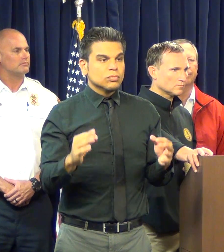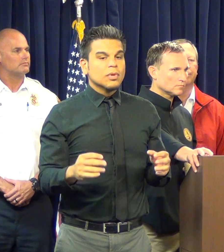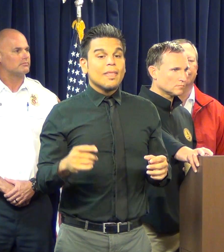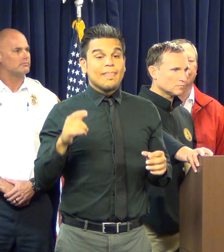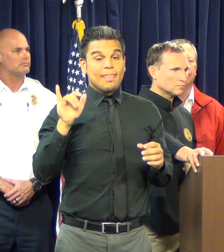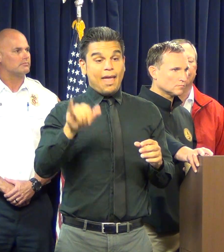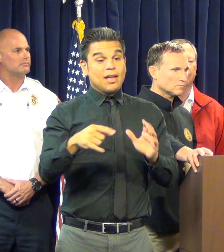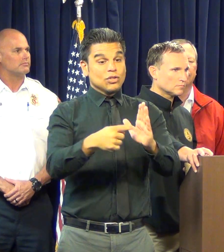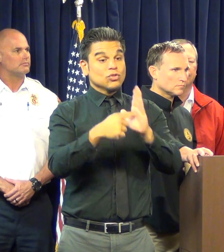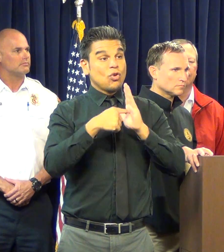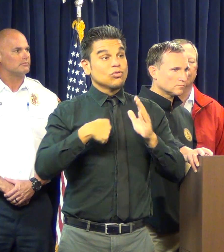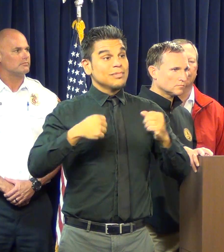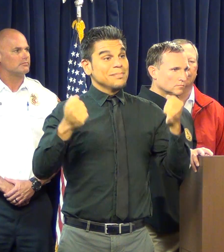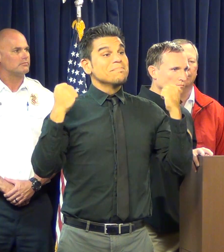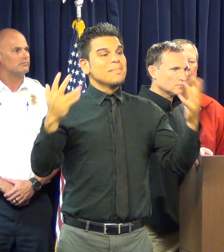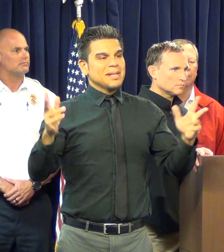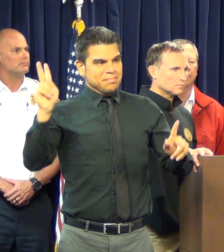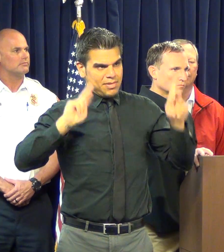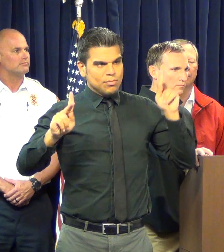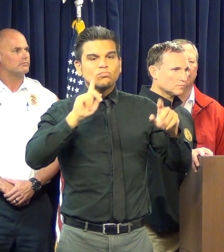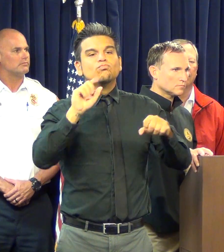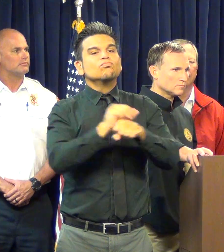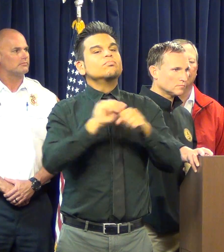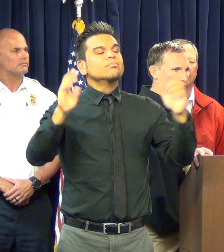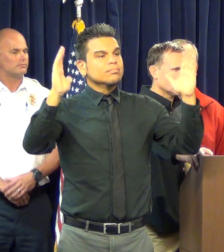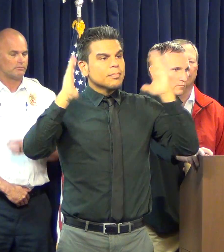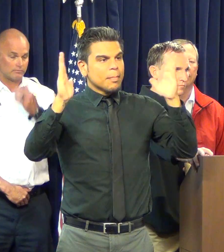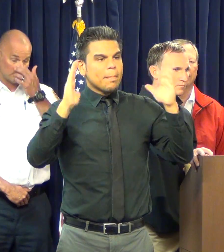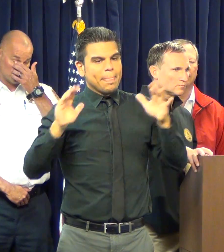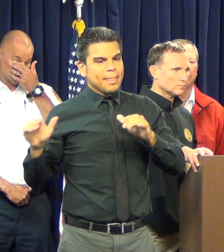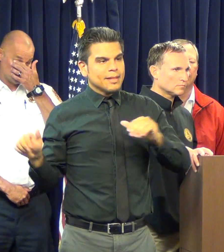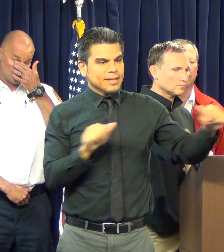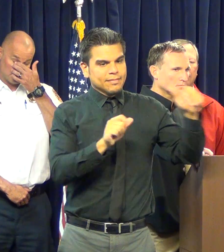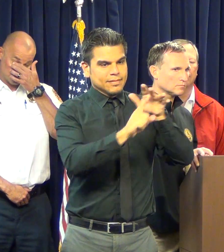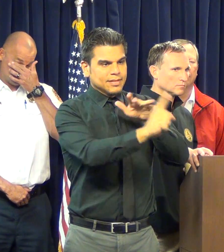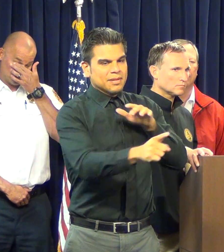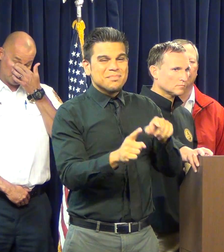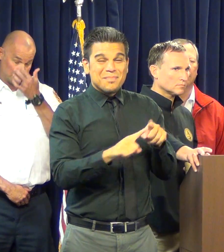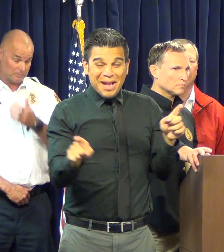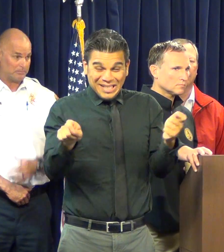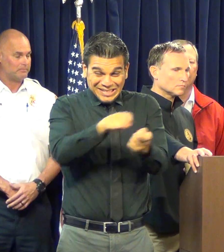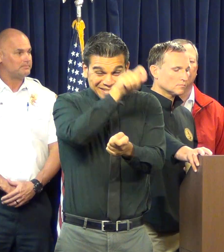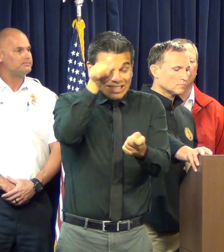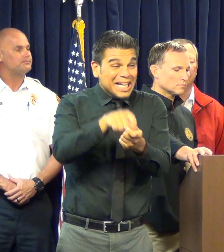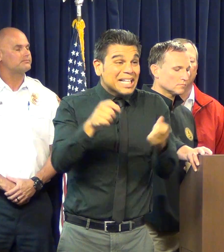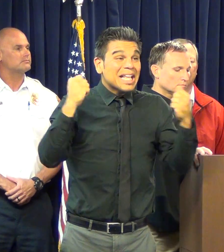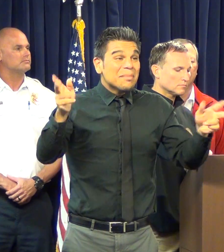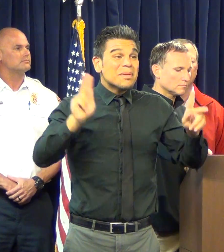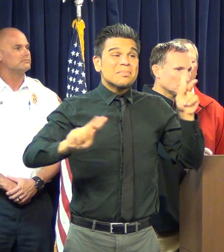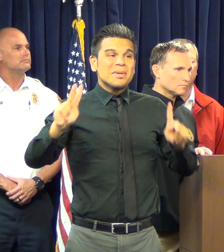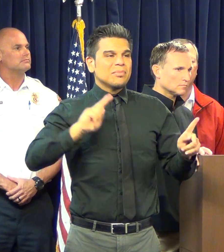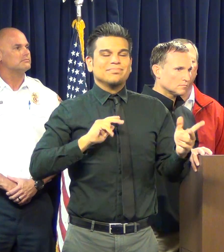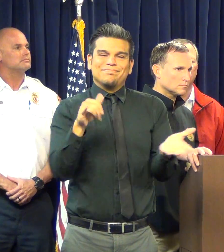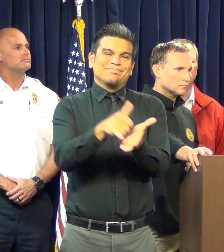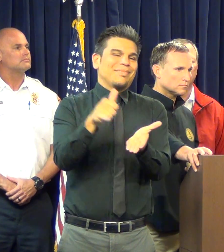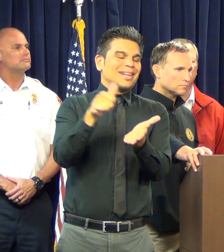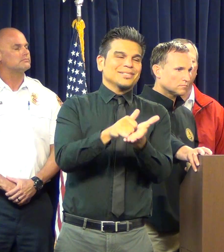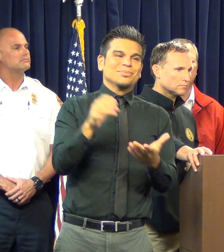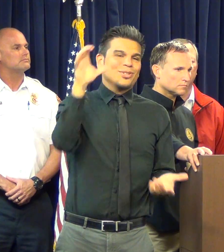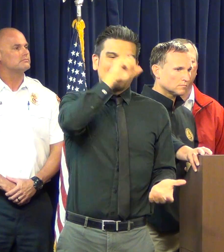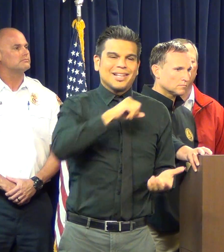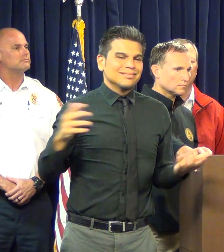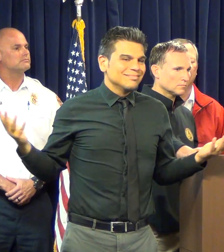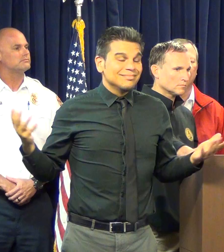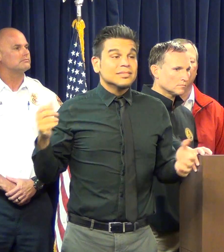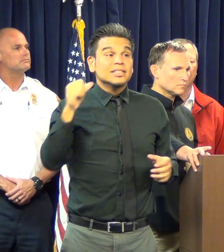people obviously were, heeded the evacuation warning. But it's hard to put your finger on how many people actually left. So I know yesterday we talked about potentially 20%